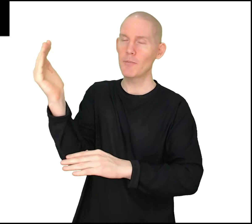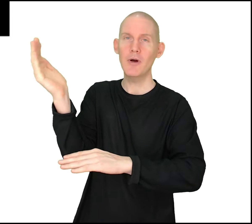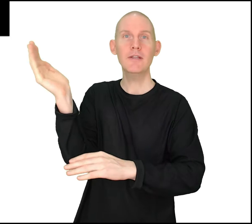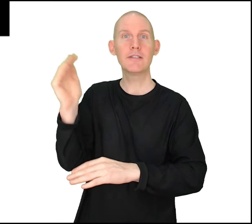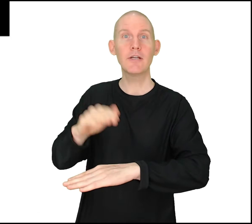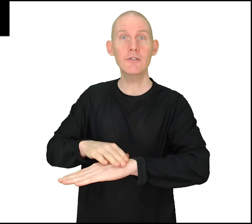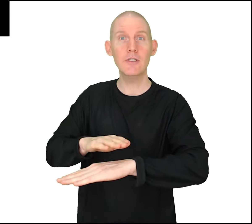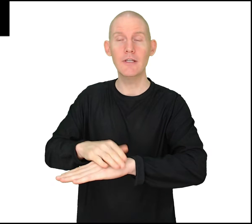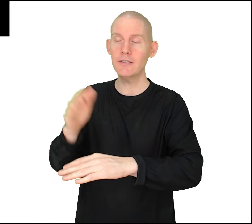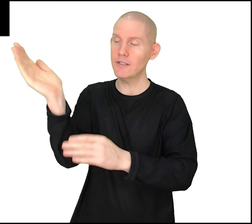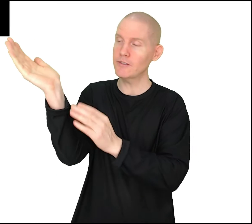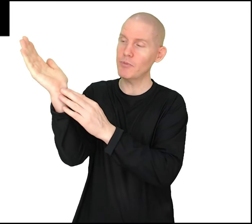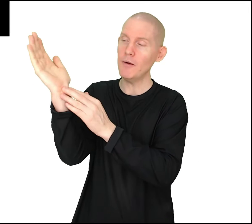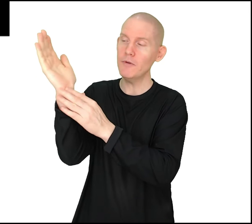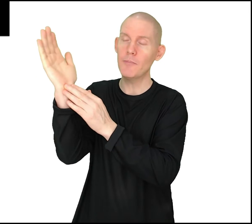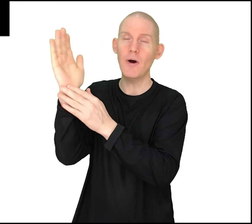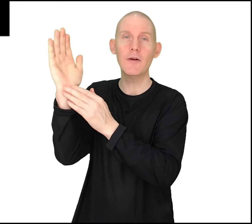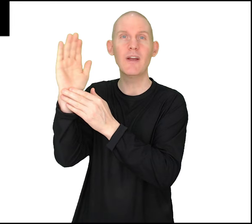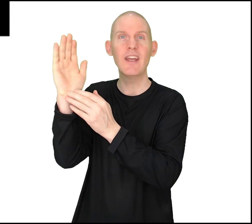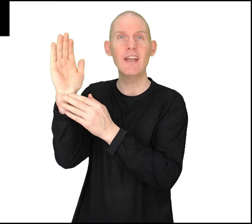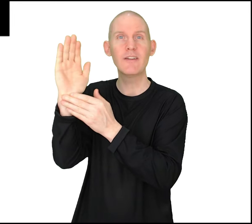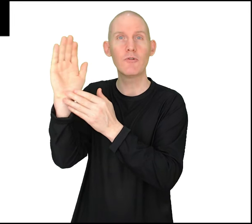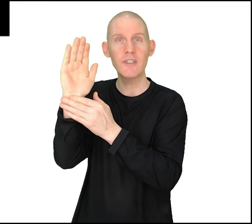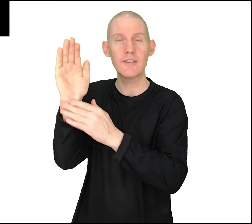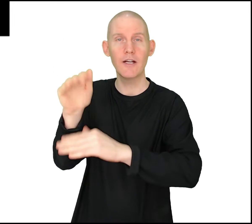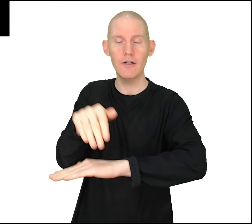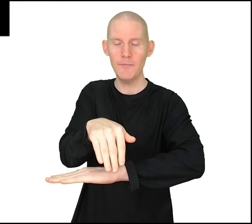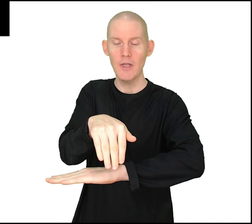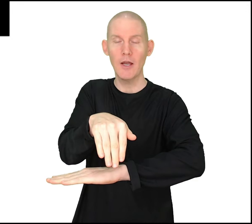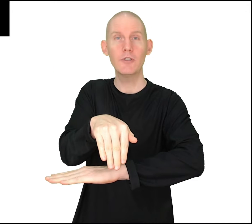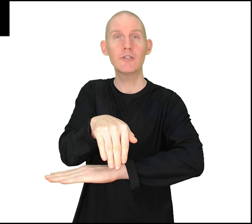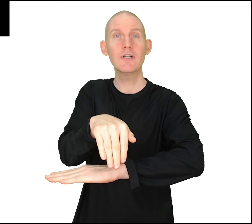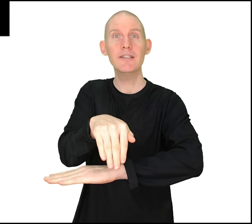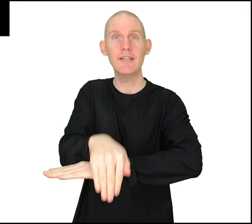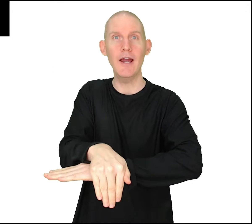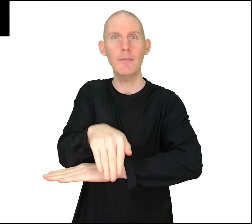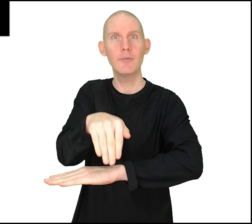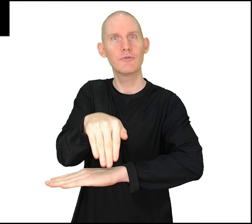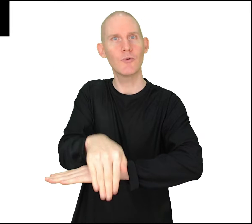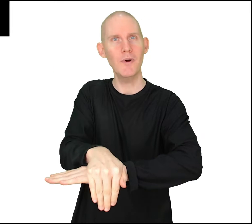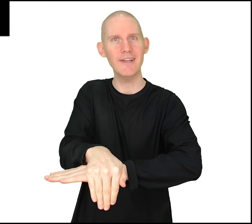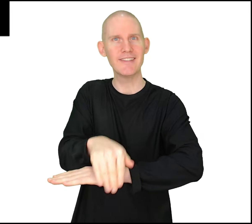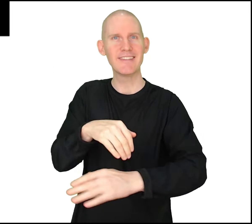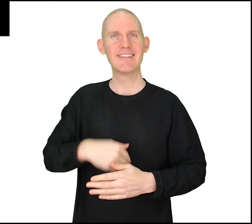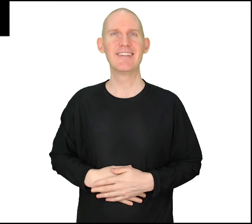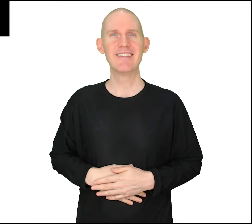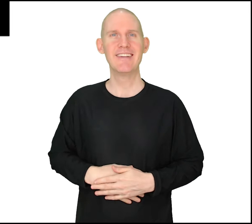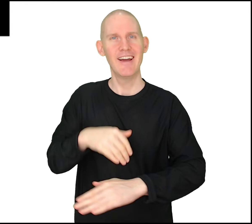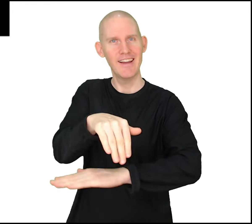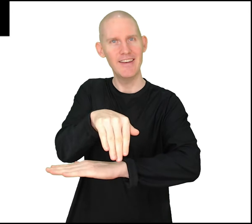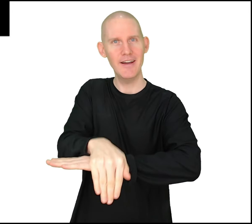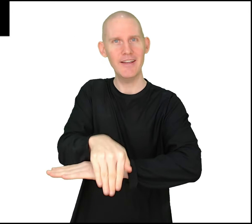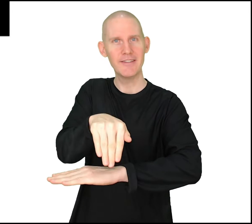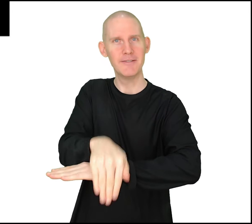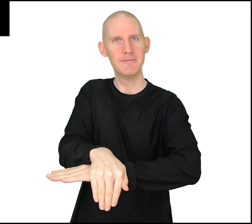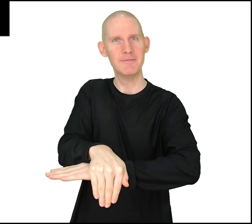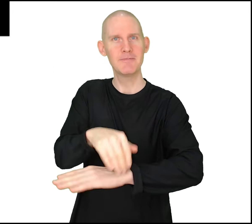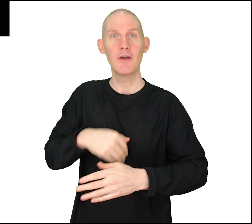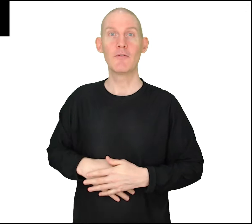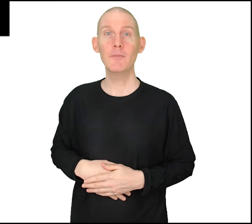that's touching this is probably the bottom of my hand, the wrist area, and we're just going to tap twice. Night. From the